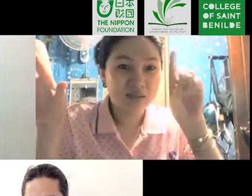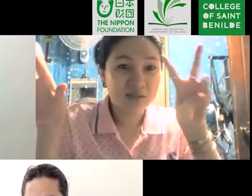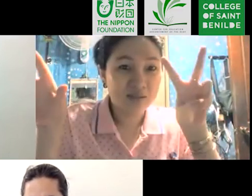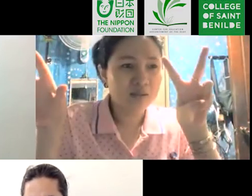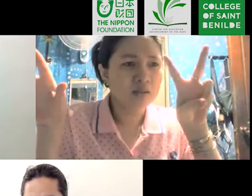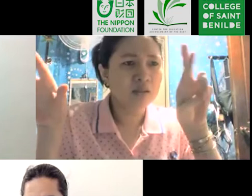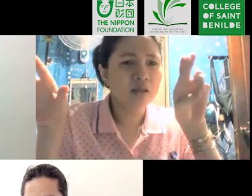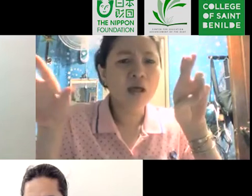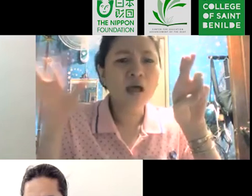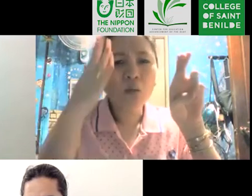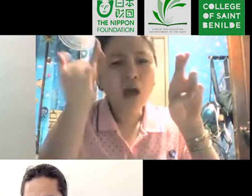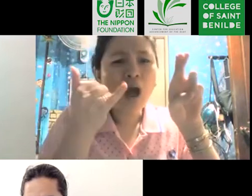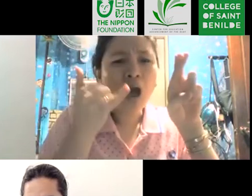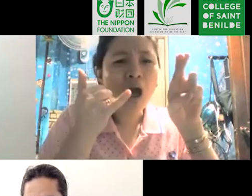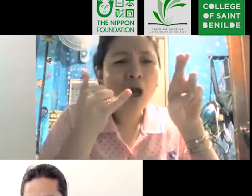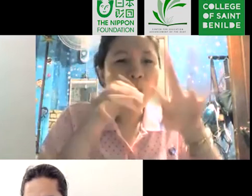closed.